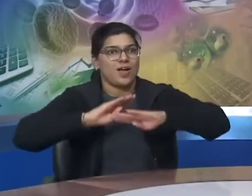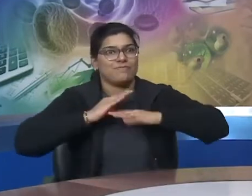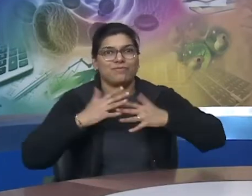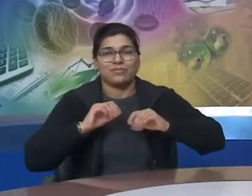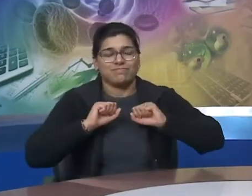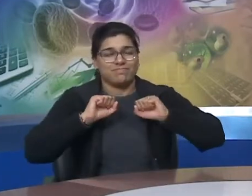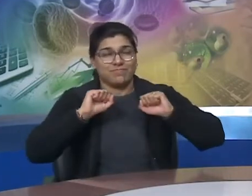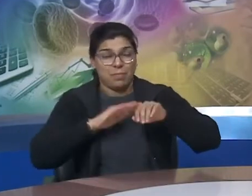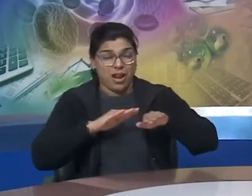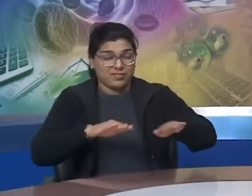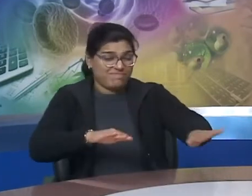and